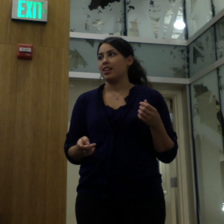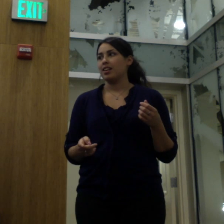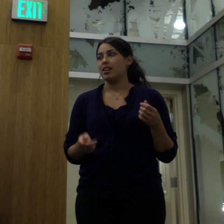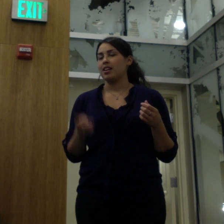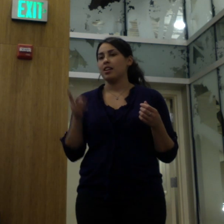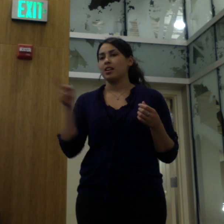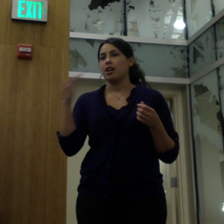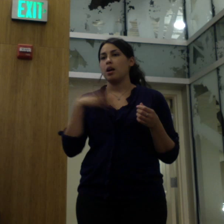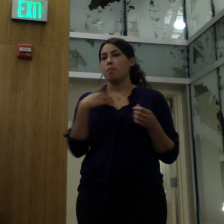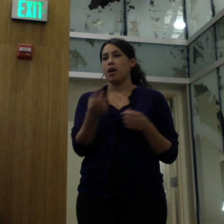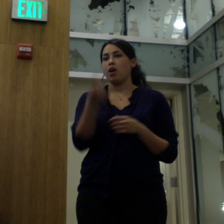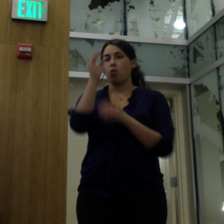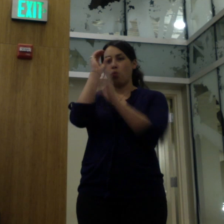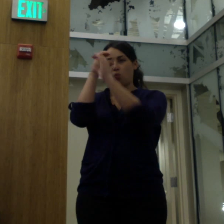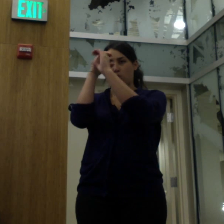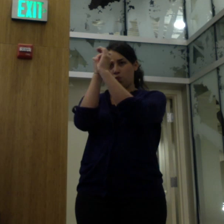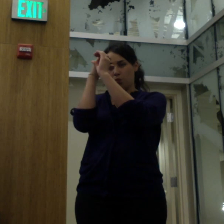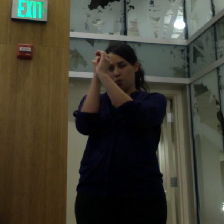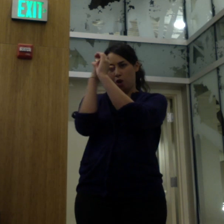My little monocle.